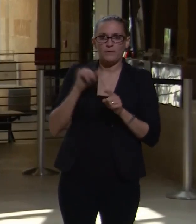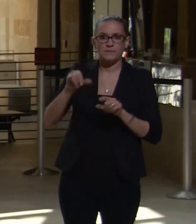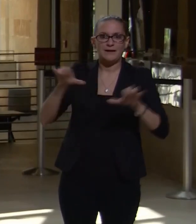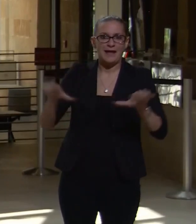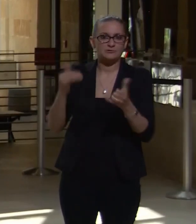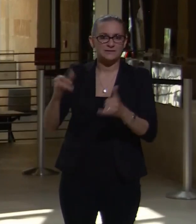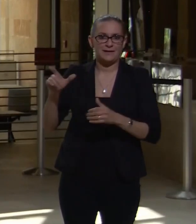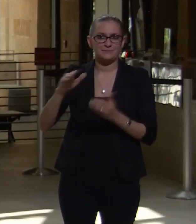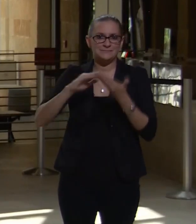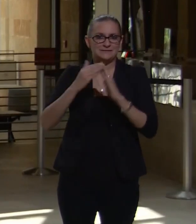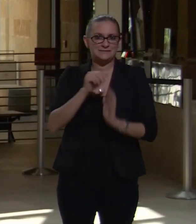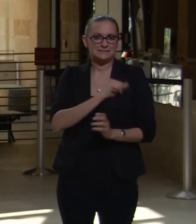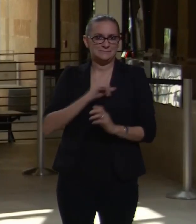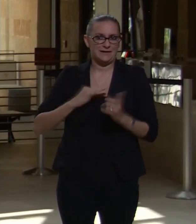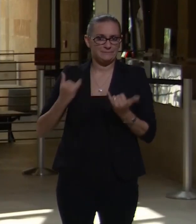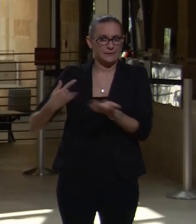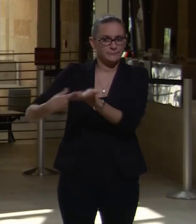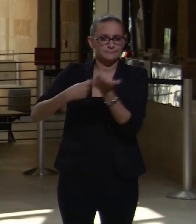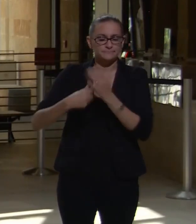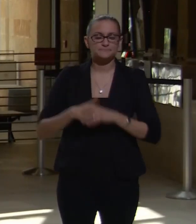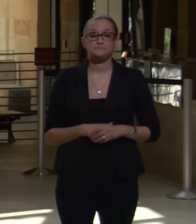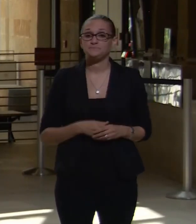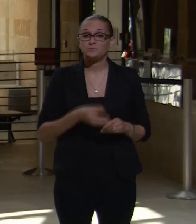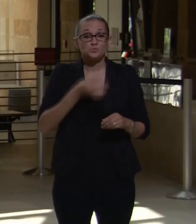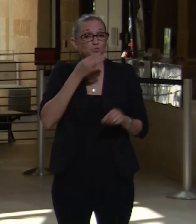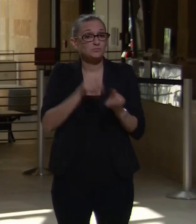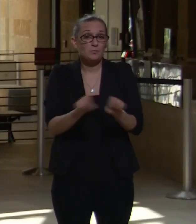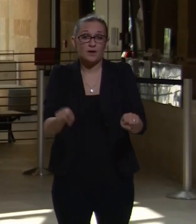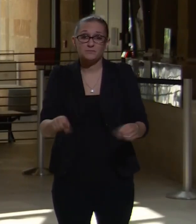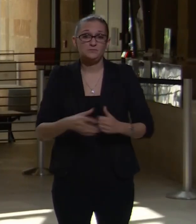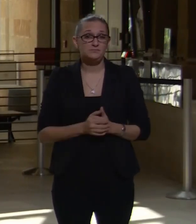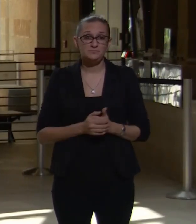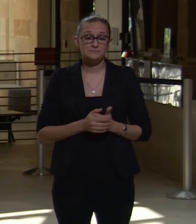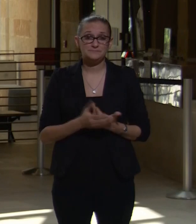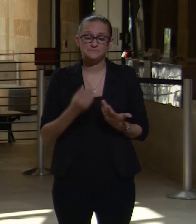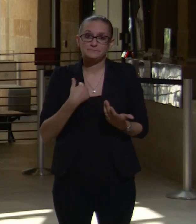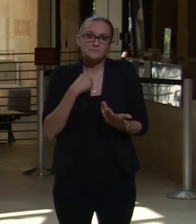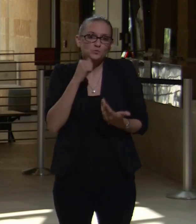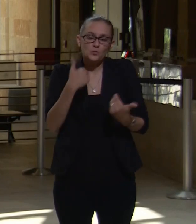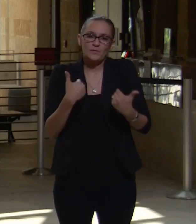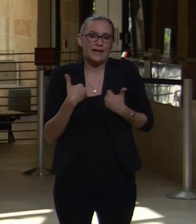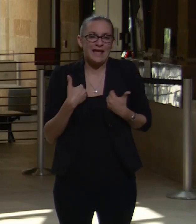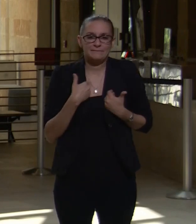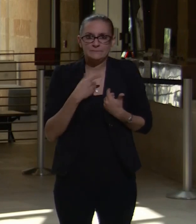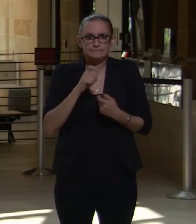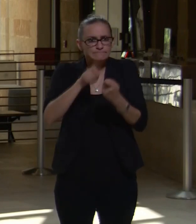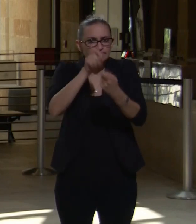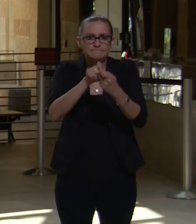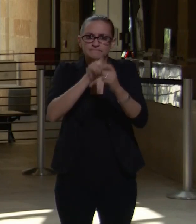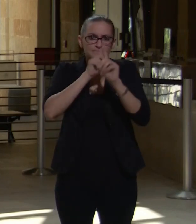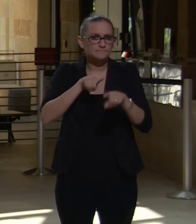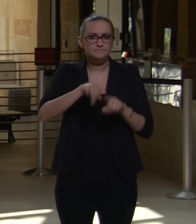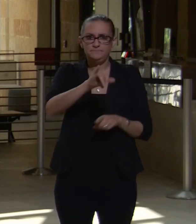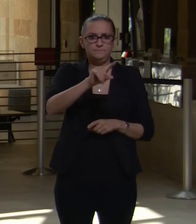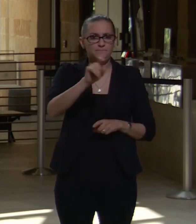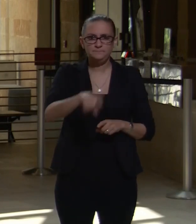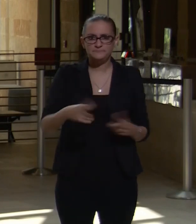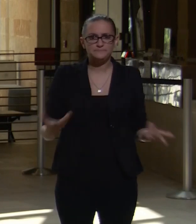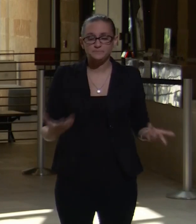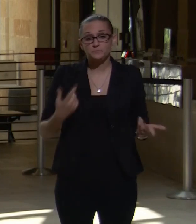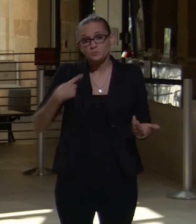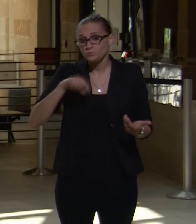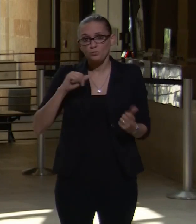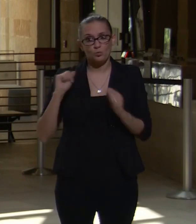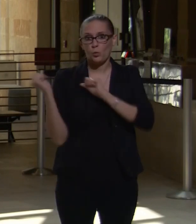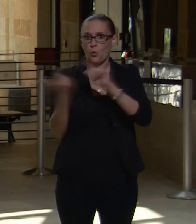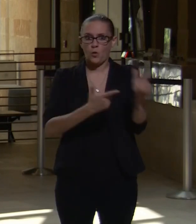city staff is being directed to take? Just as soon as we can, and I don't have a real good answer to that question yet. We